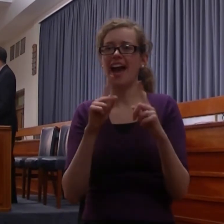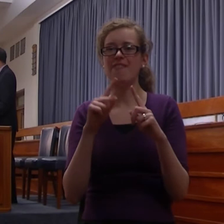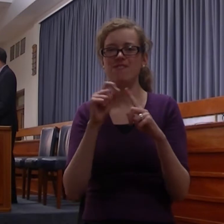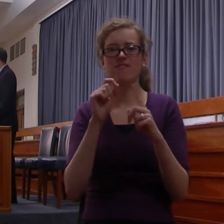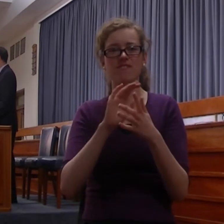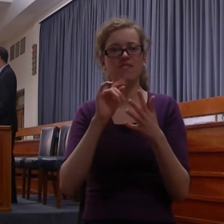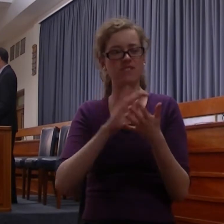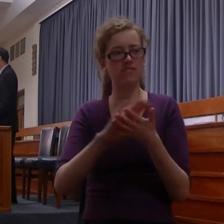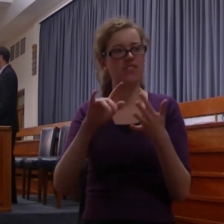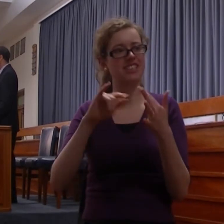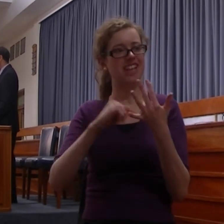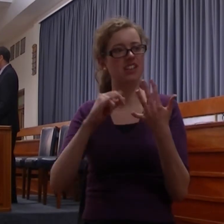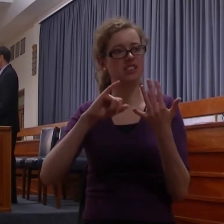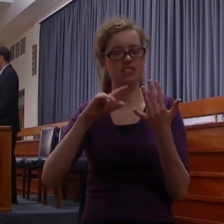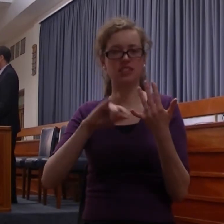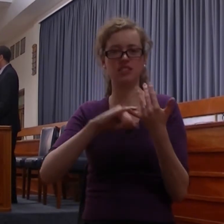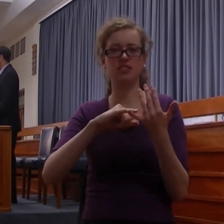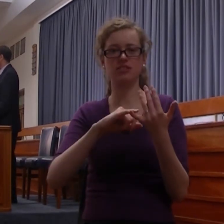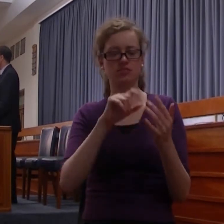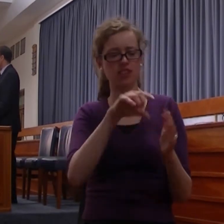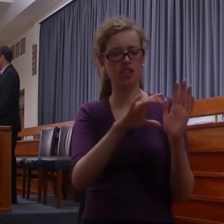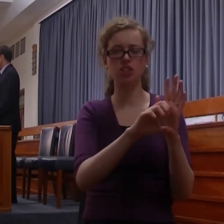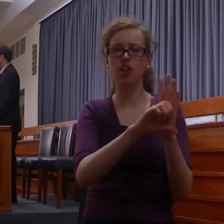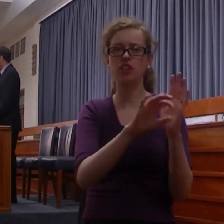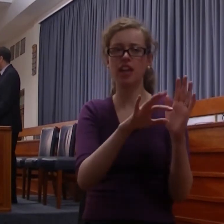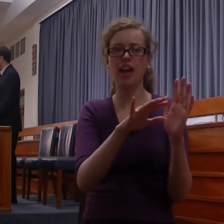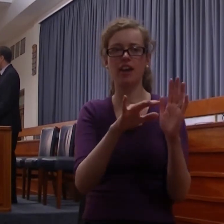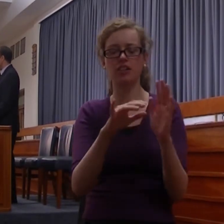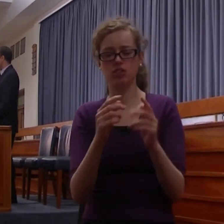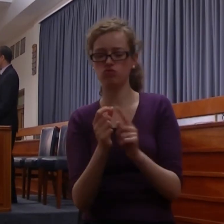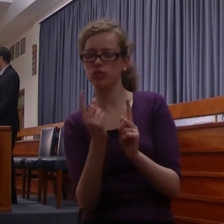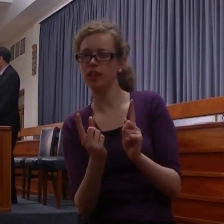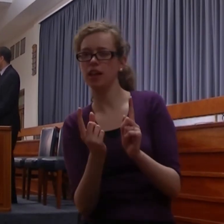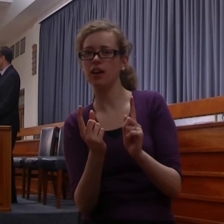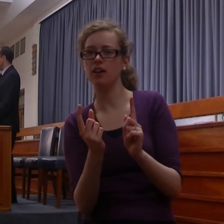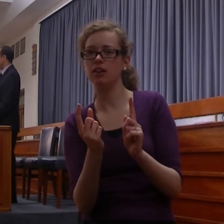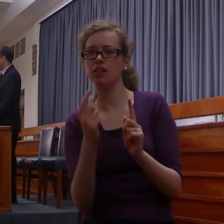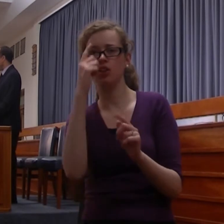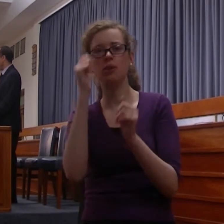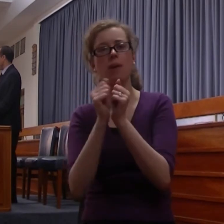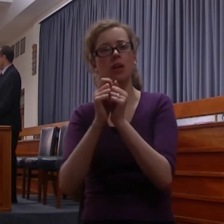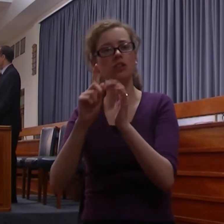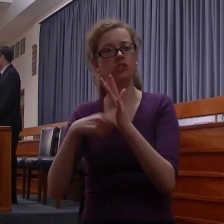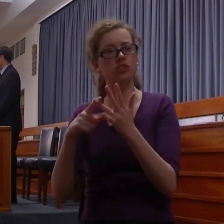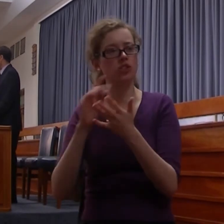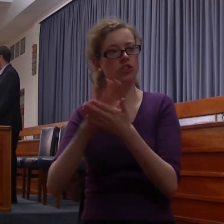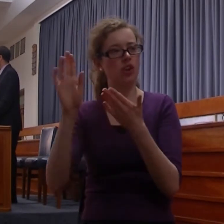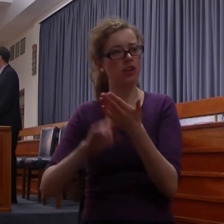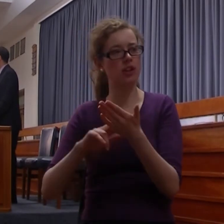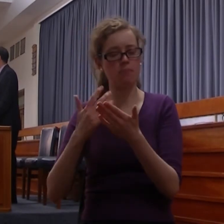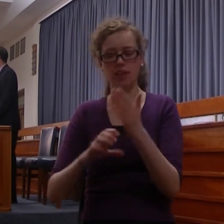route, because the church of Ephesus was the nearest church to Patmos, the island or the isle